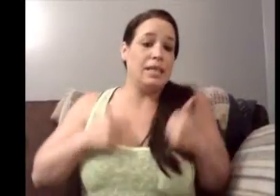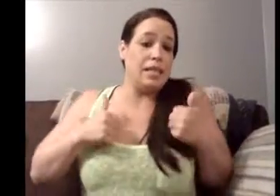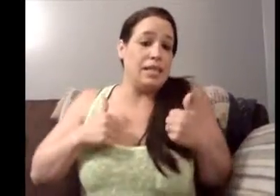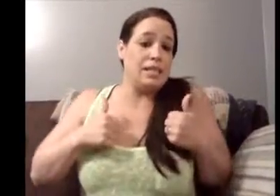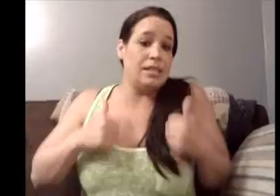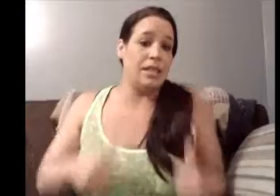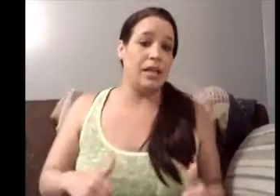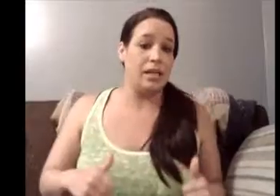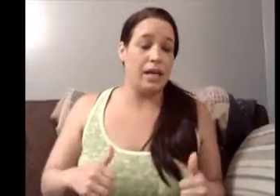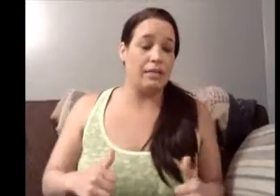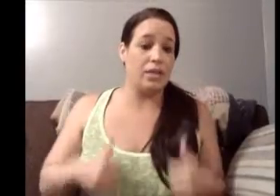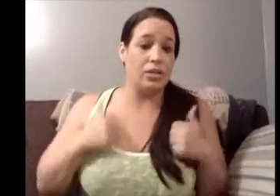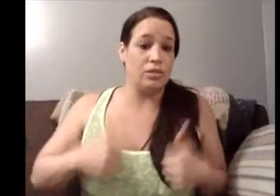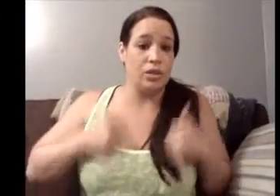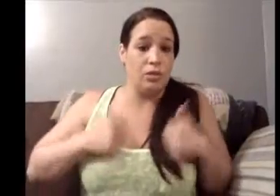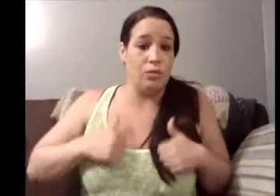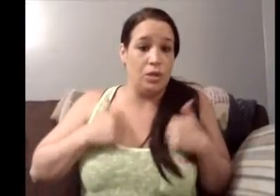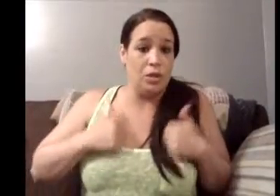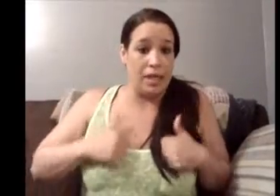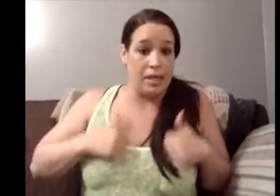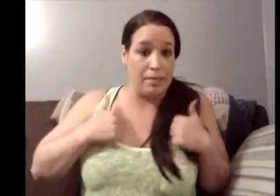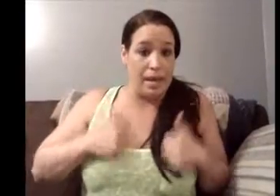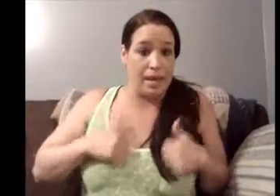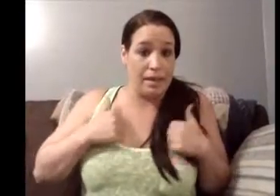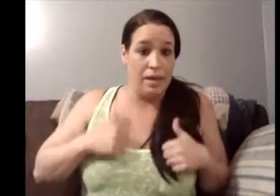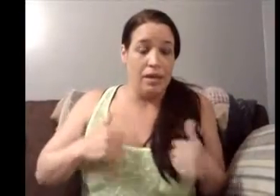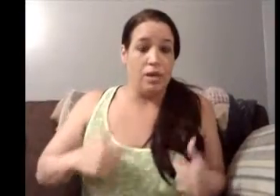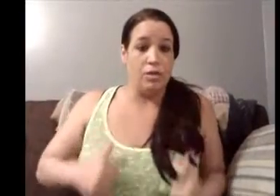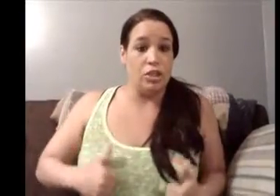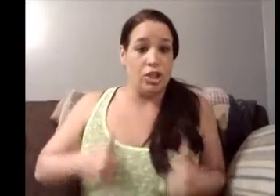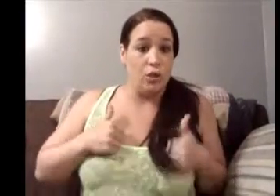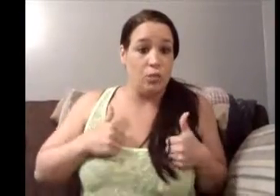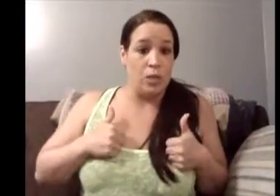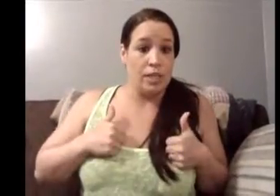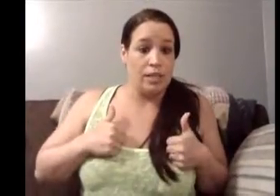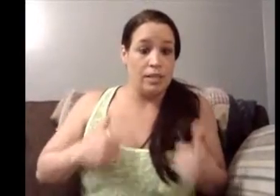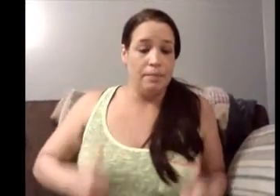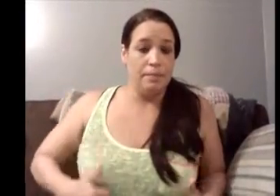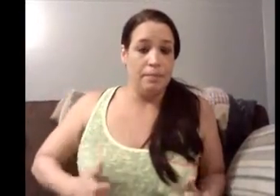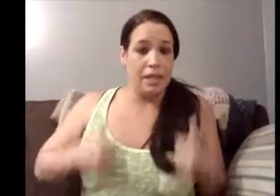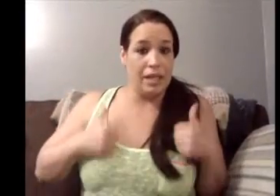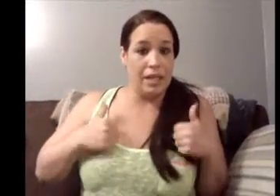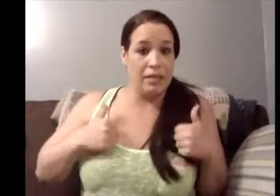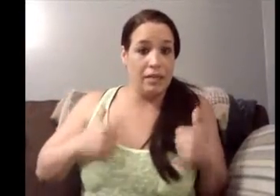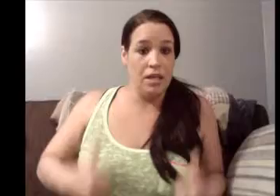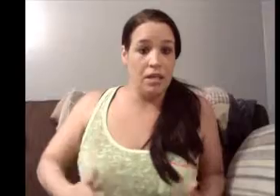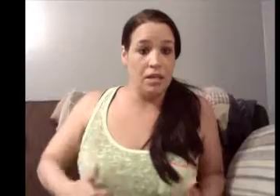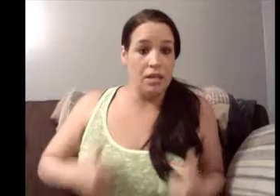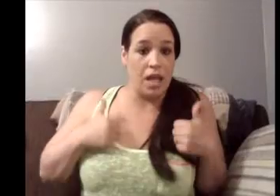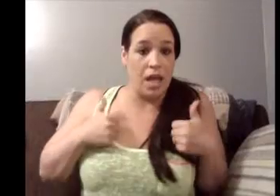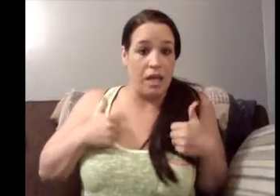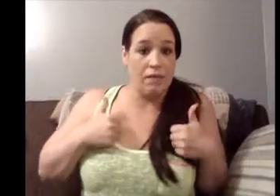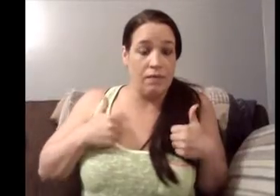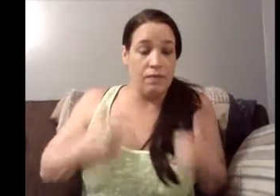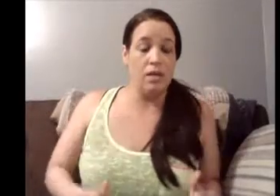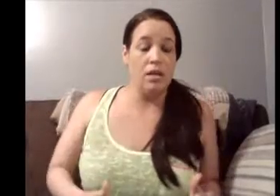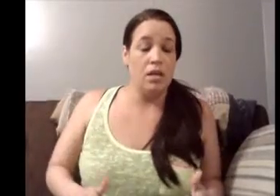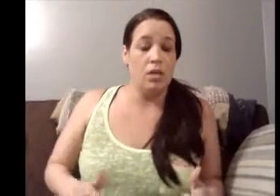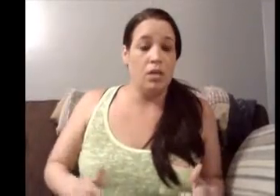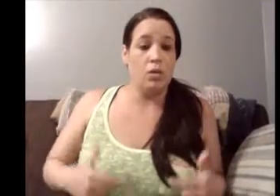this, like kind of like you do when you're taking a bath, only you just do it once. Live, life.